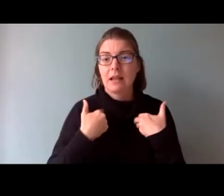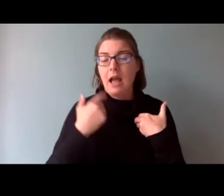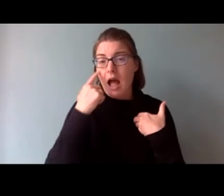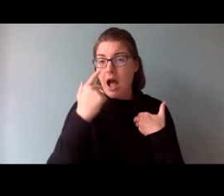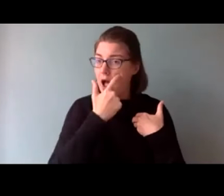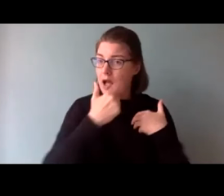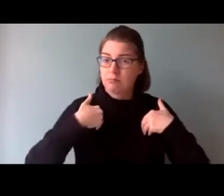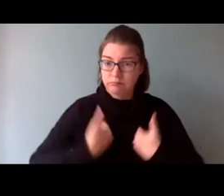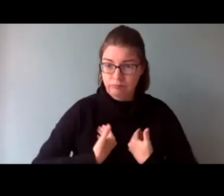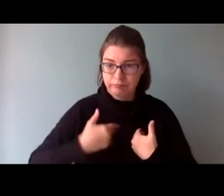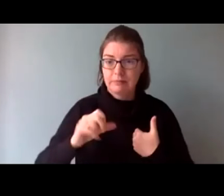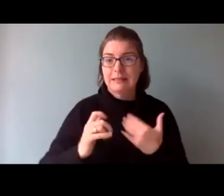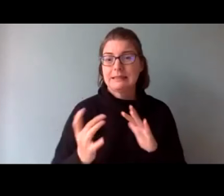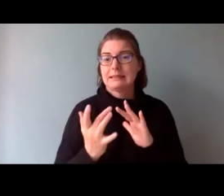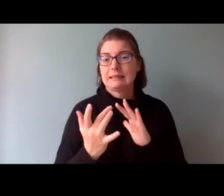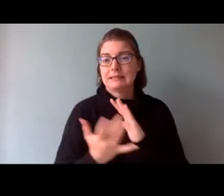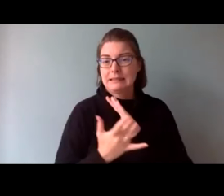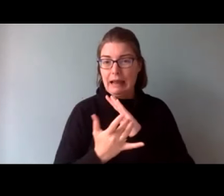technical issues,